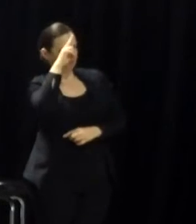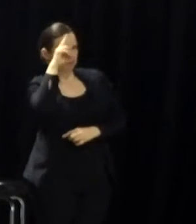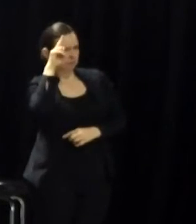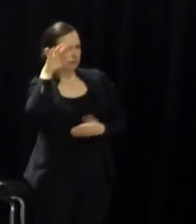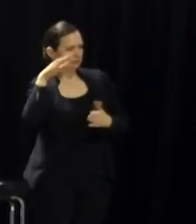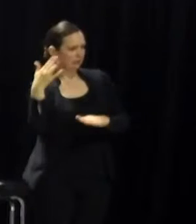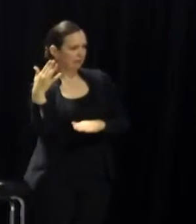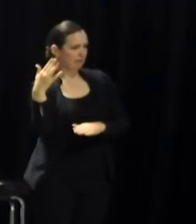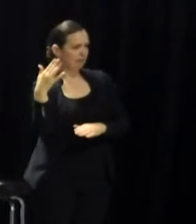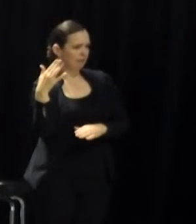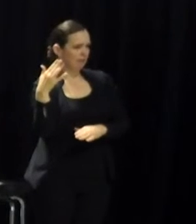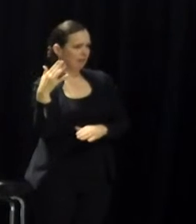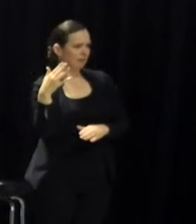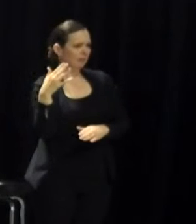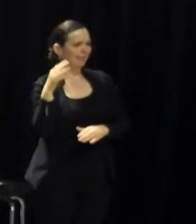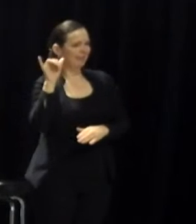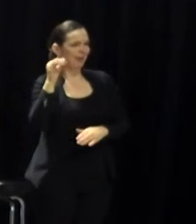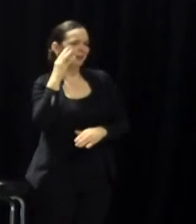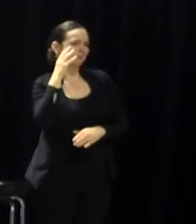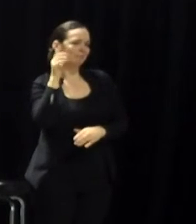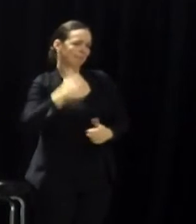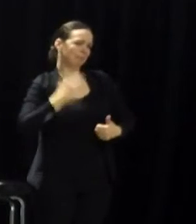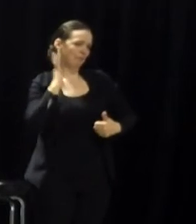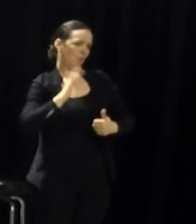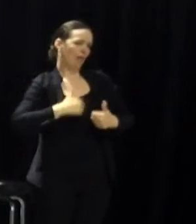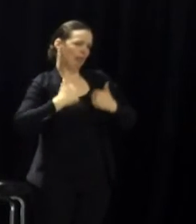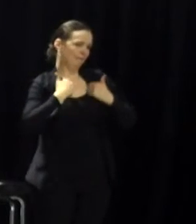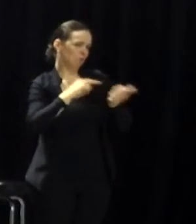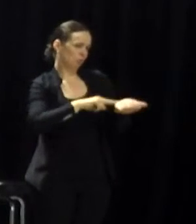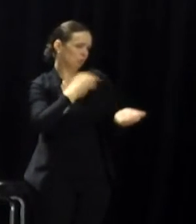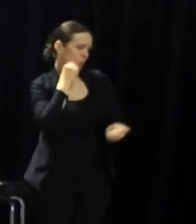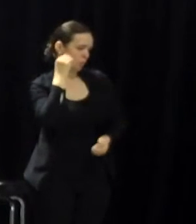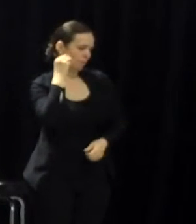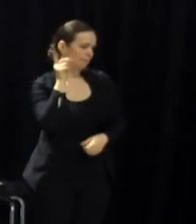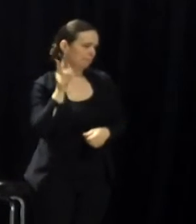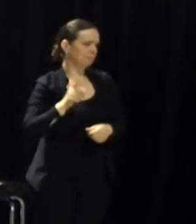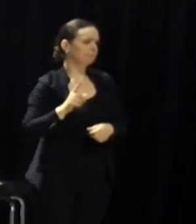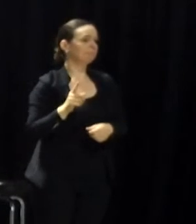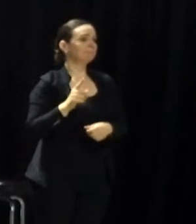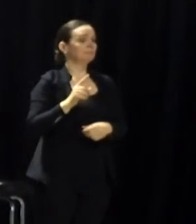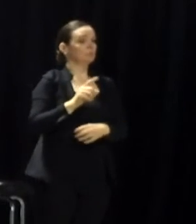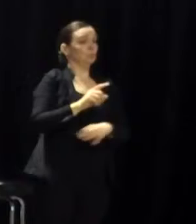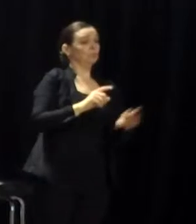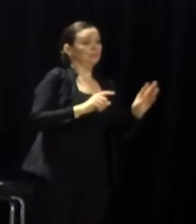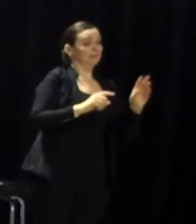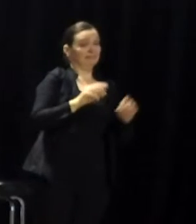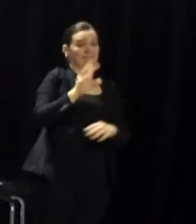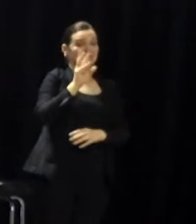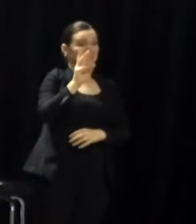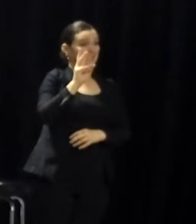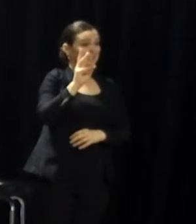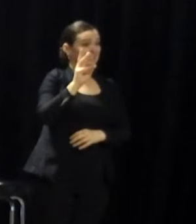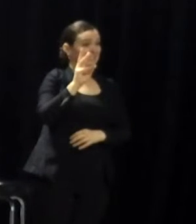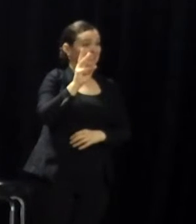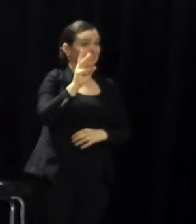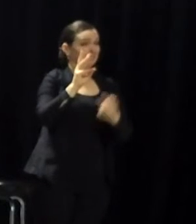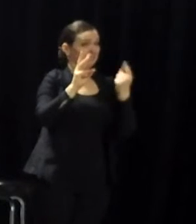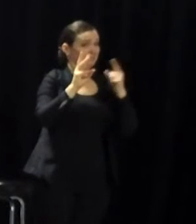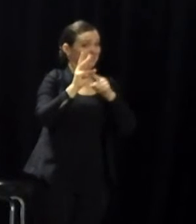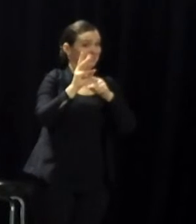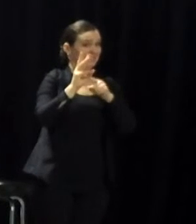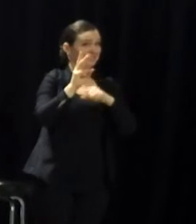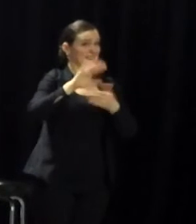live in a nursing home, right? So it's 4 out of our 6 today, really. Even though one of them was in the hospital, they came from a nursing home.